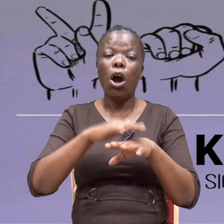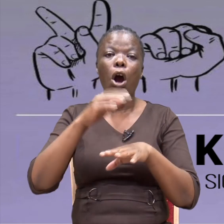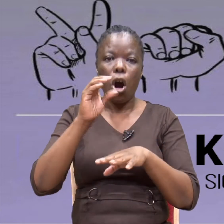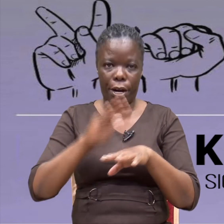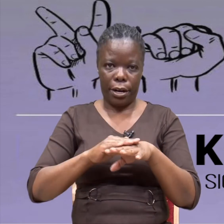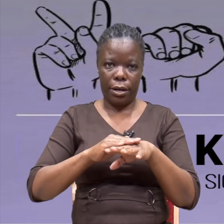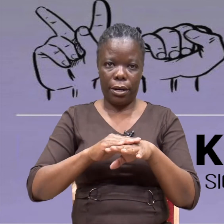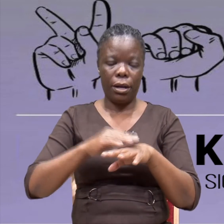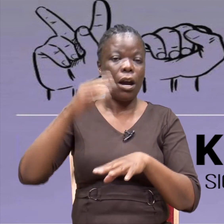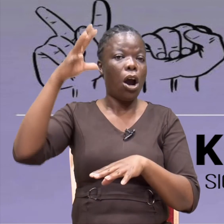on